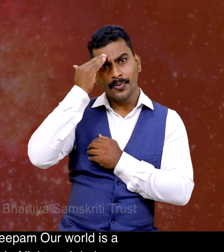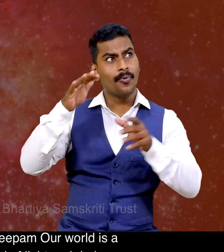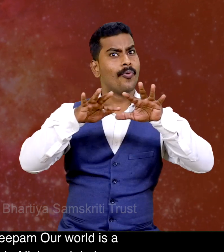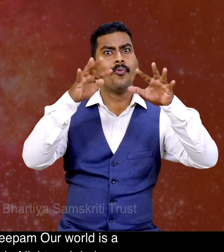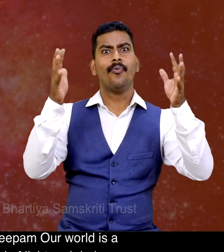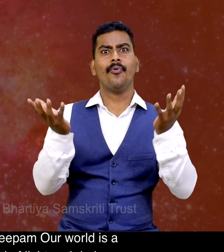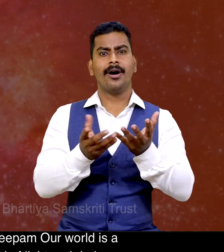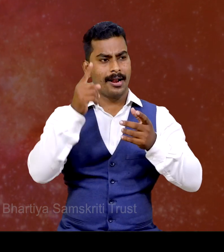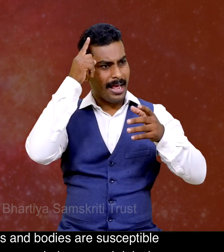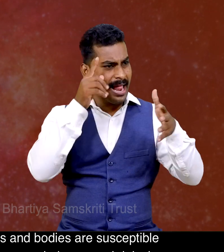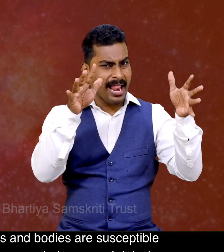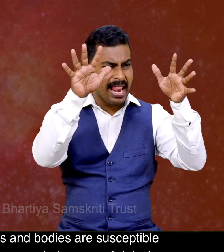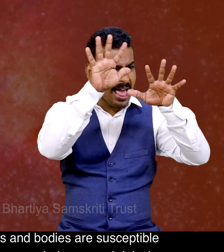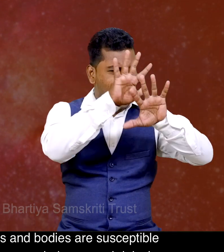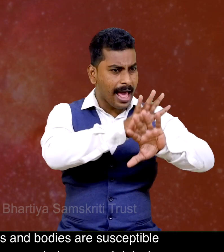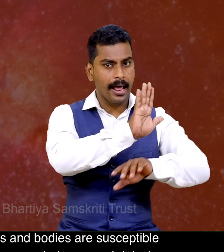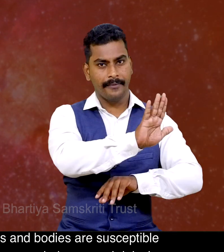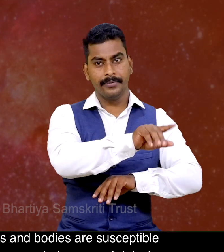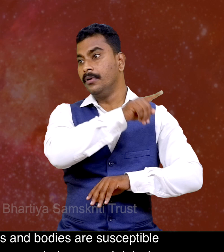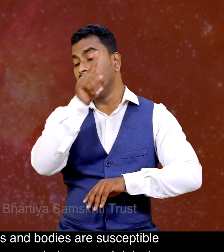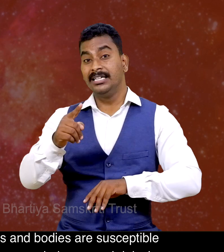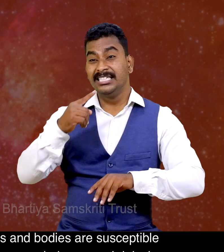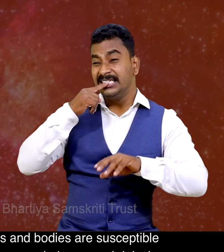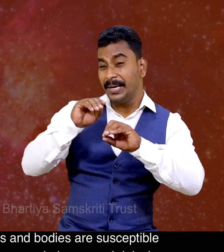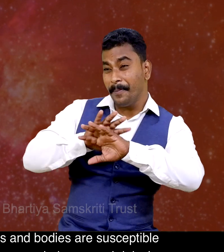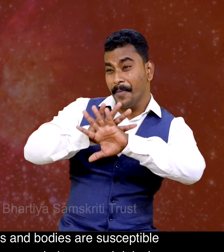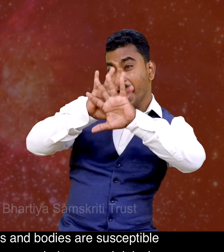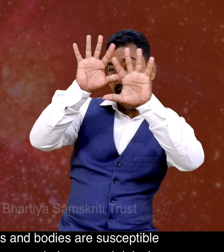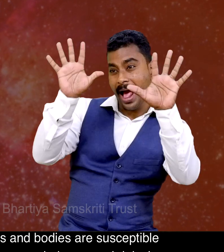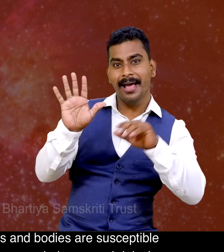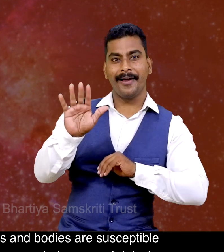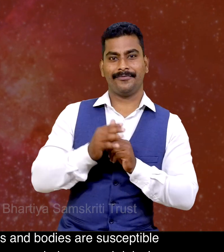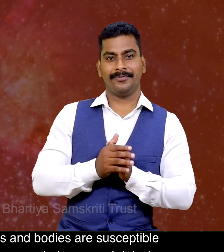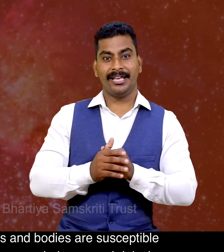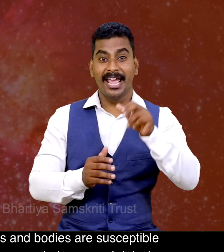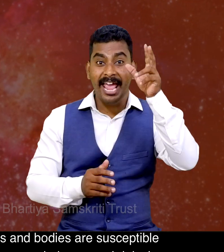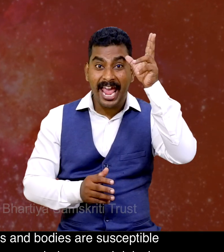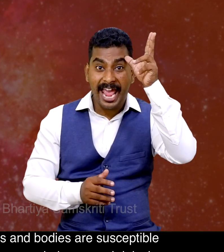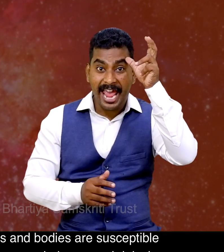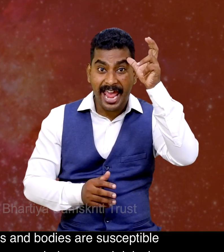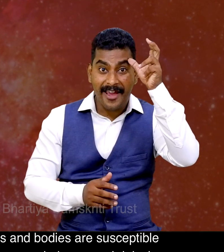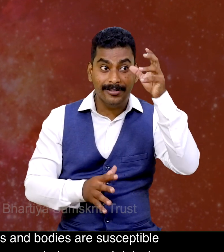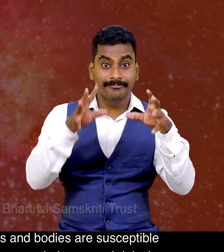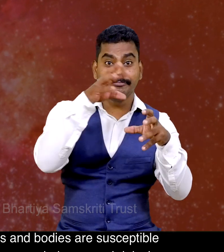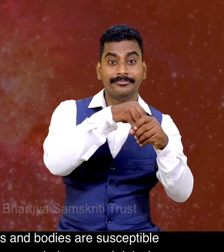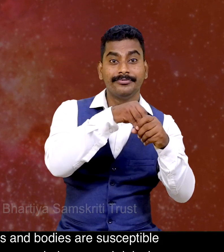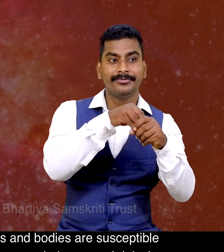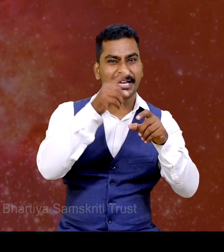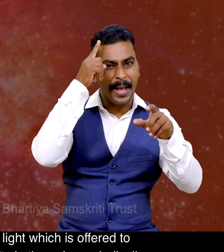and darkness. Our minds and bodies are susceptible to evil influences, darkness, and delusion.